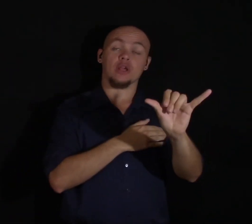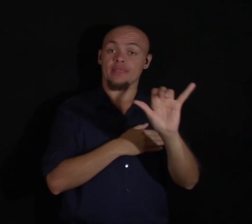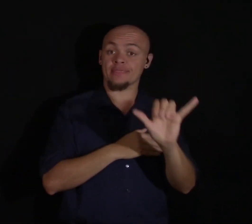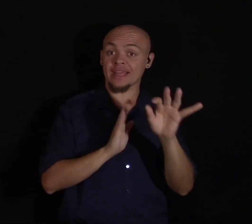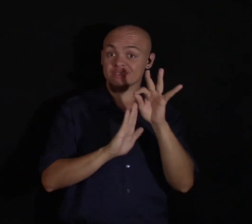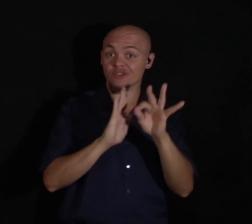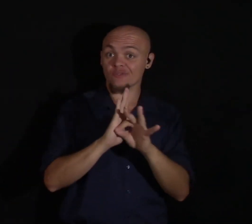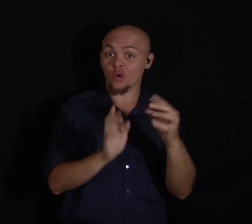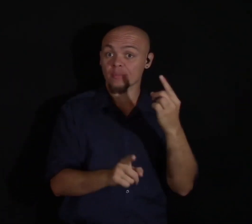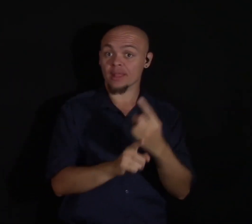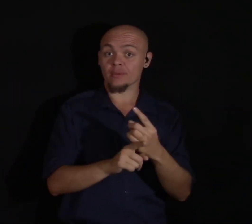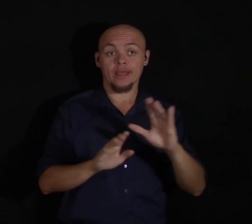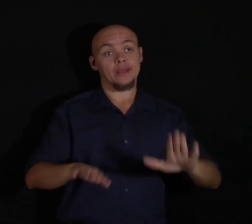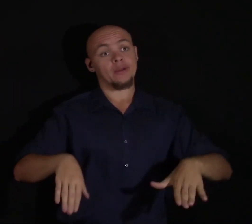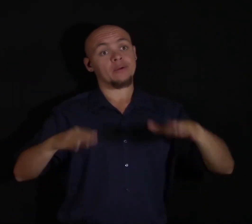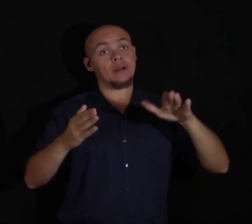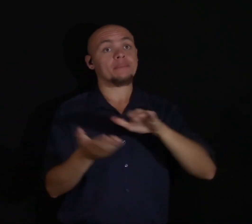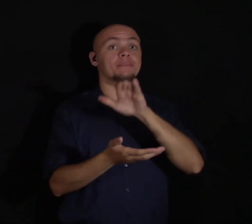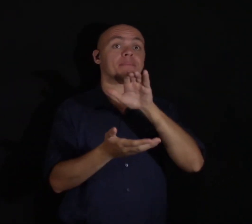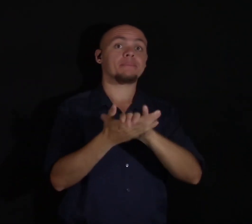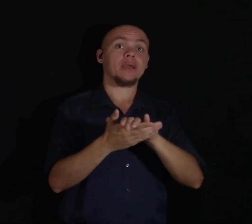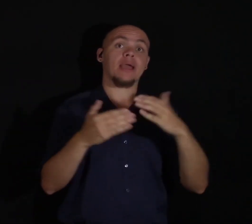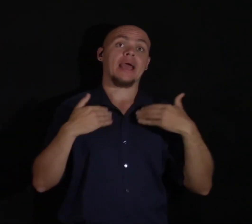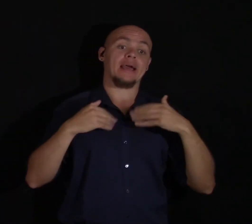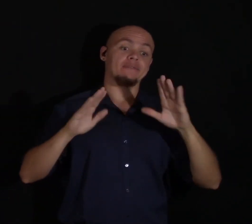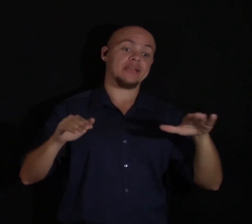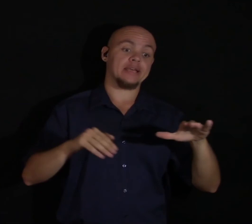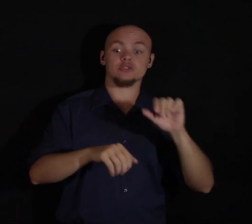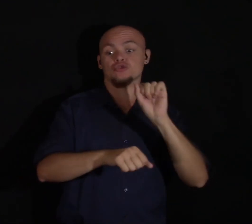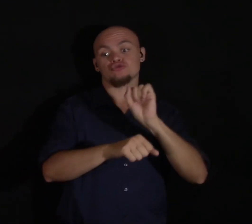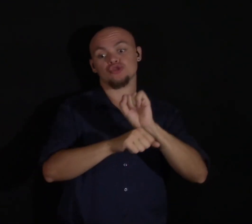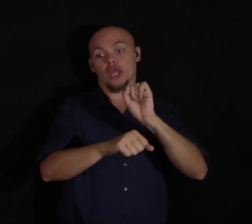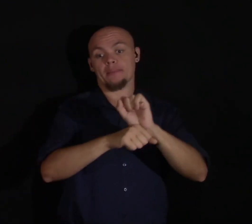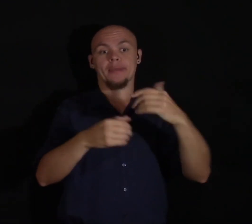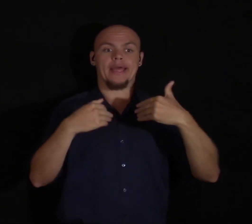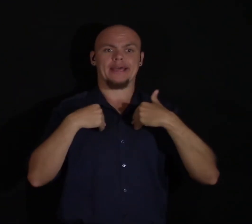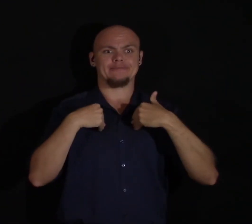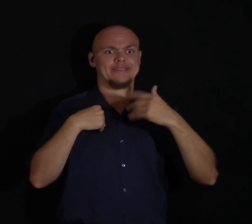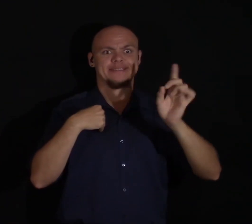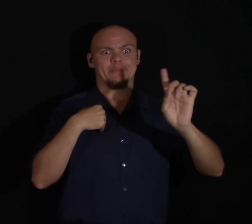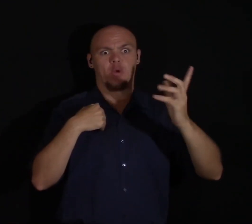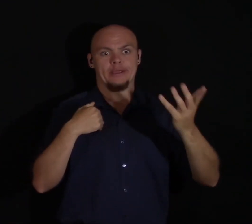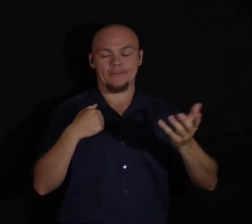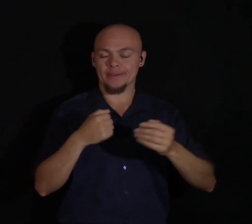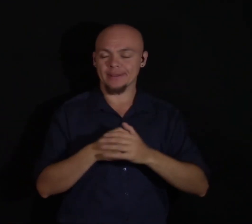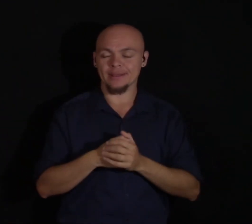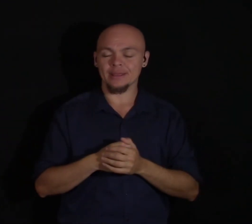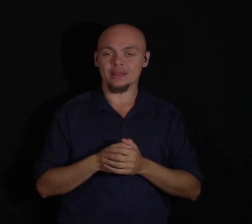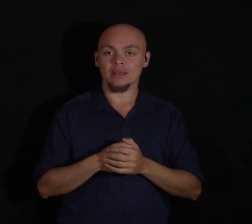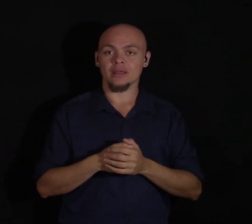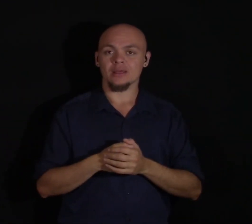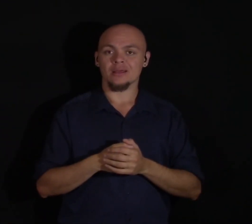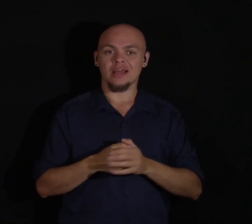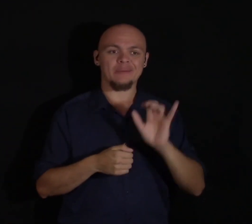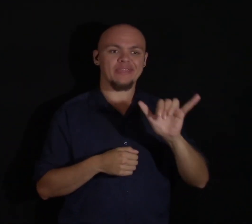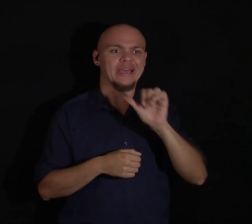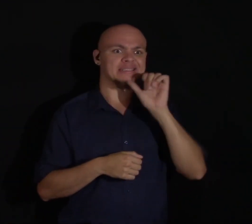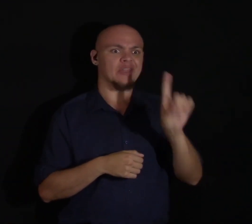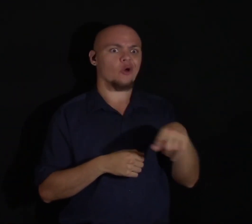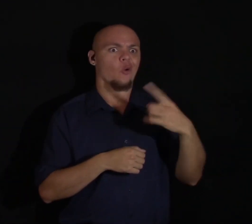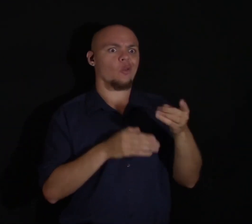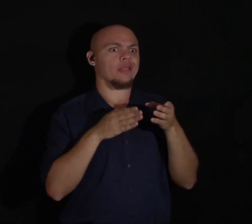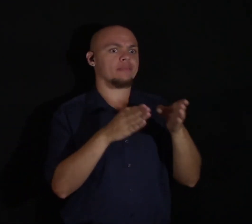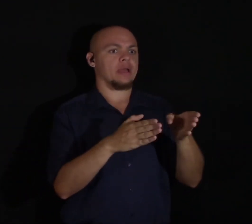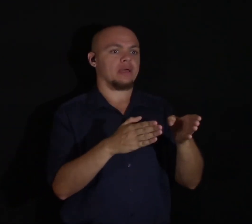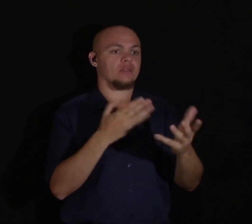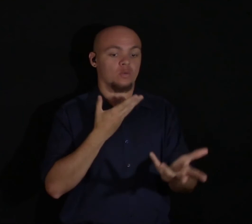formula? You know, grow up, get married, have kids. Hopefully have a job in there somewhere. But when we can accept that that's not the only way to do things, we have to look